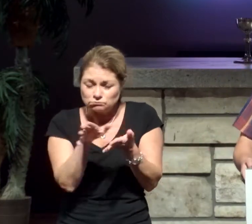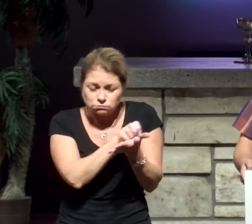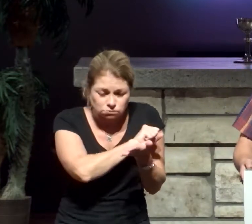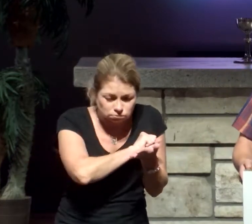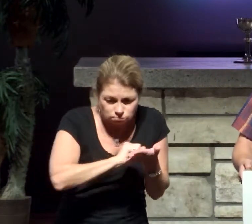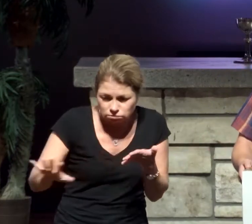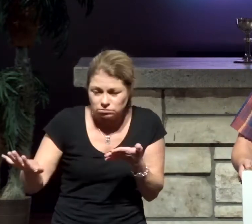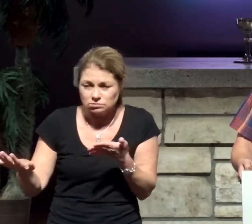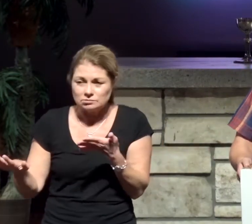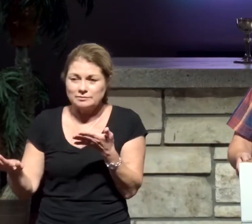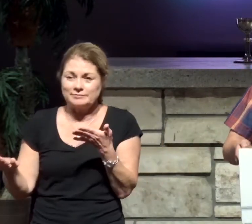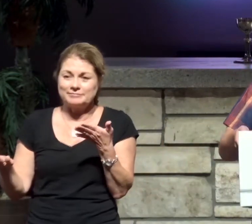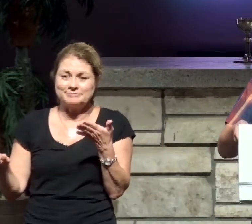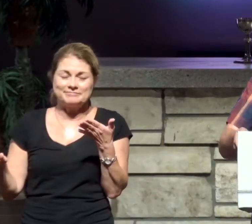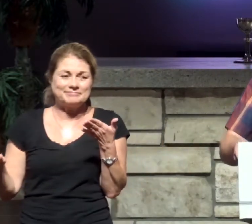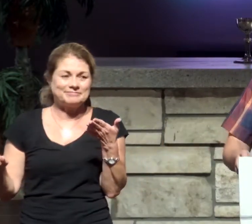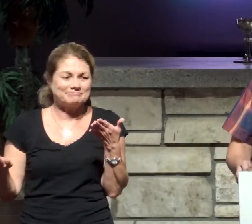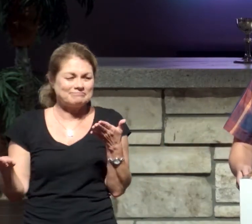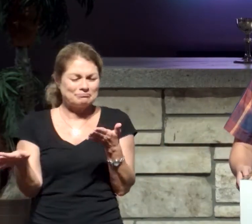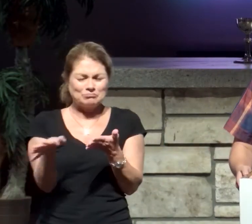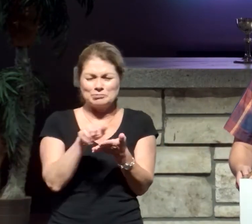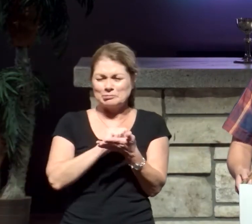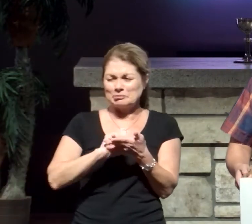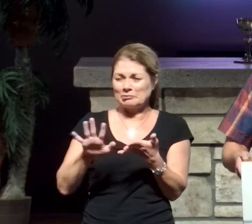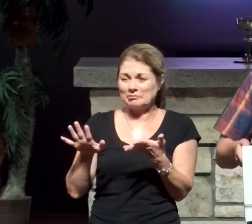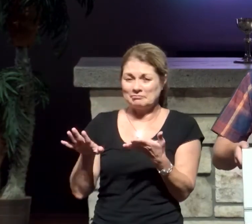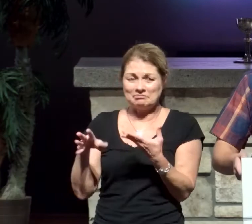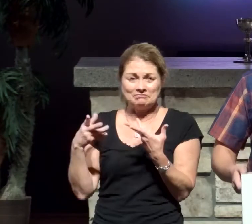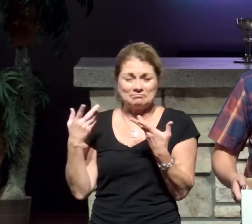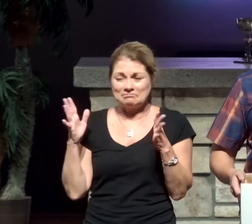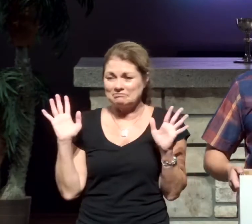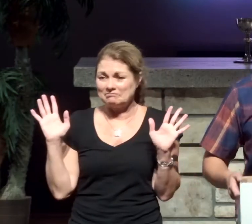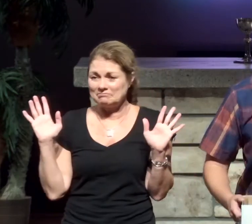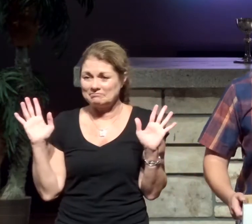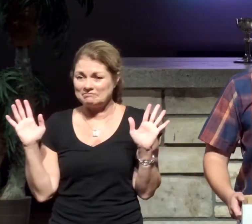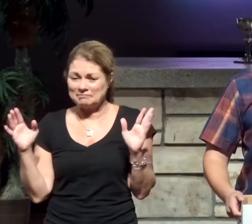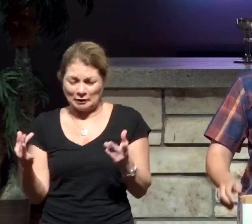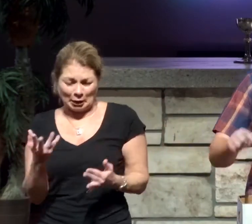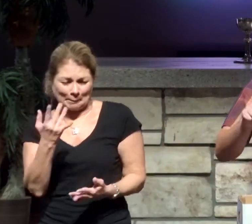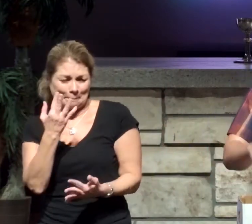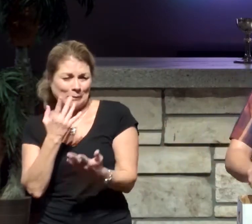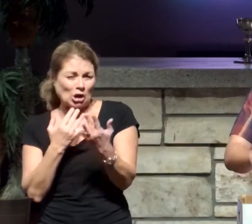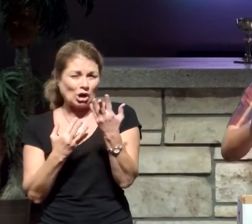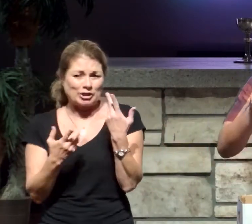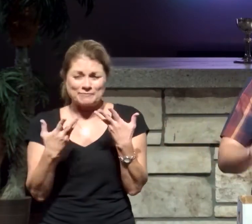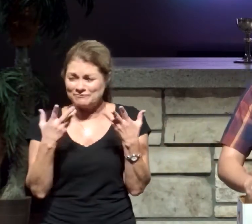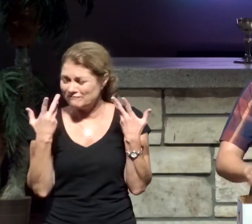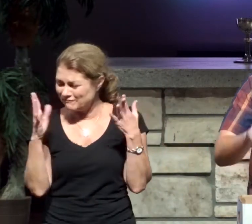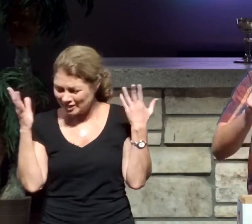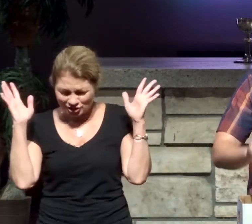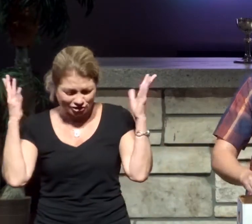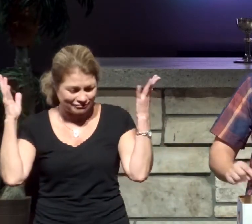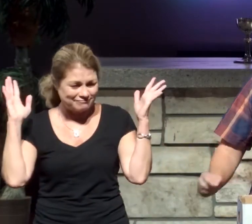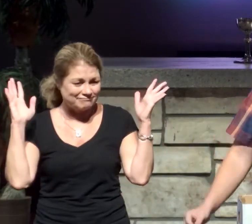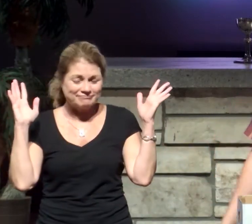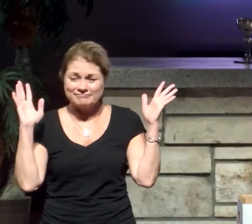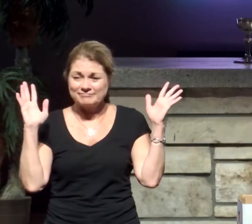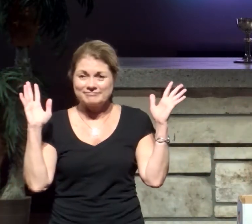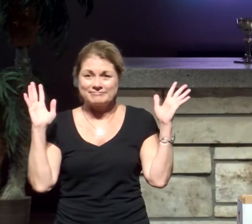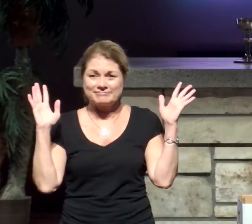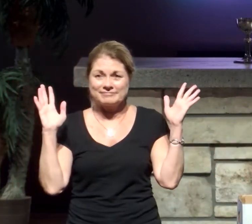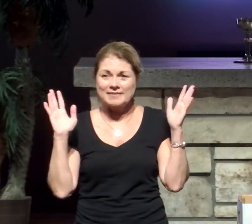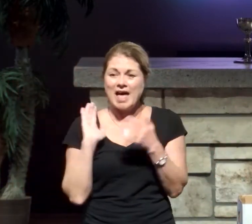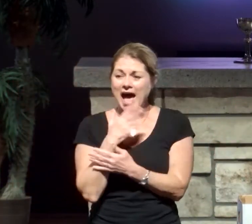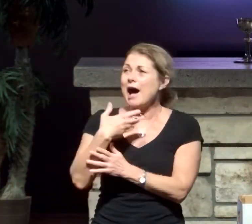them. He obliterated them. He shredded them. He burned them up. Done. Gone. Finished.